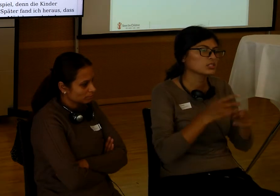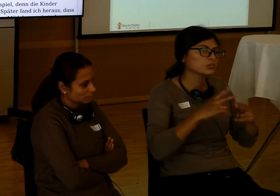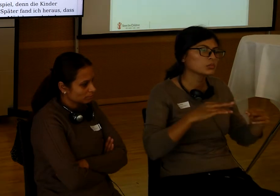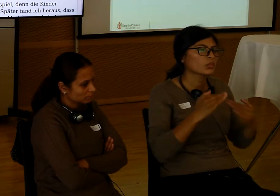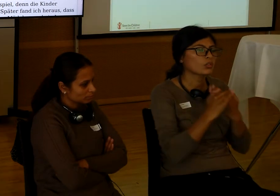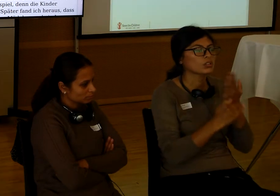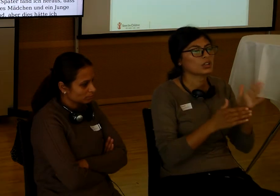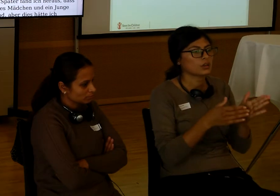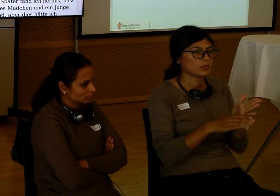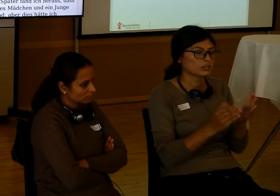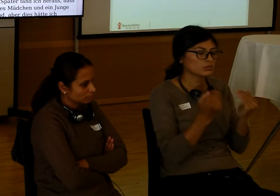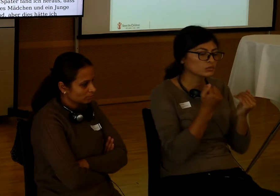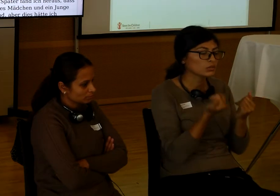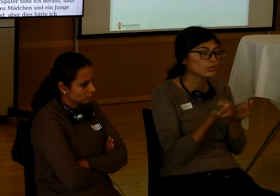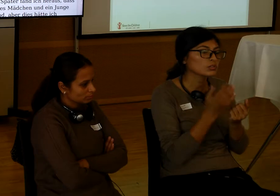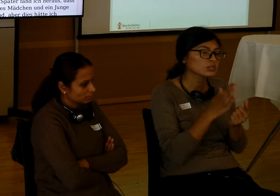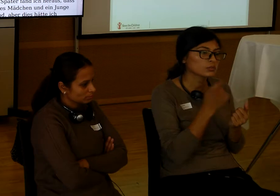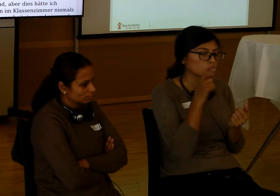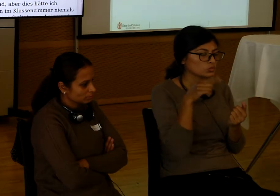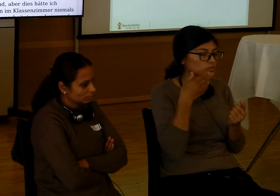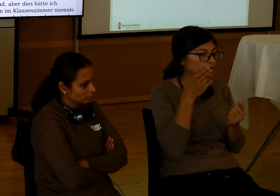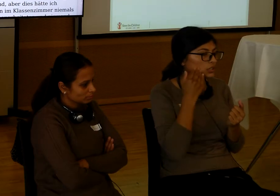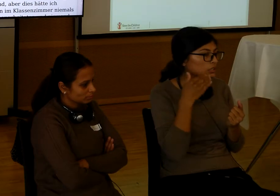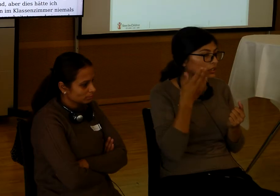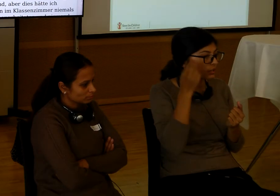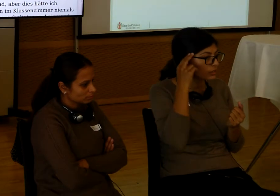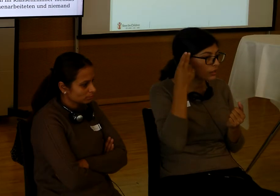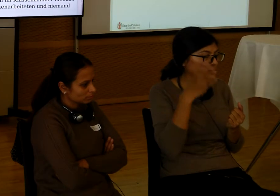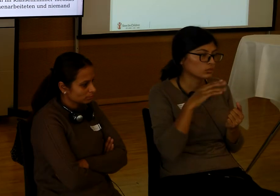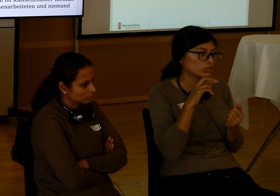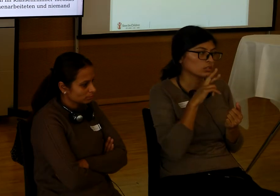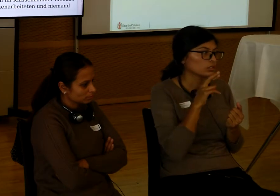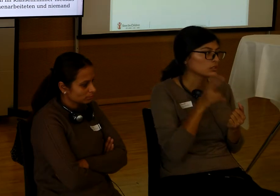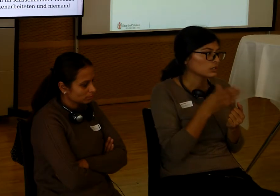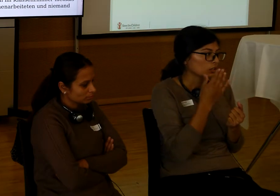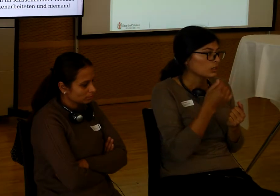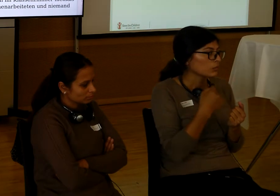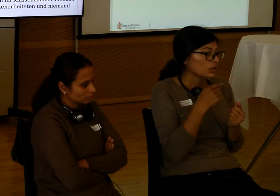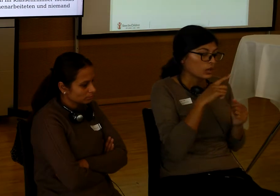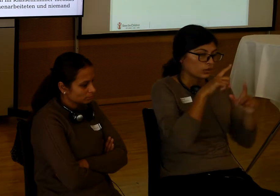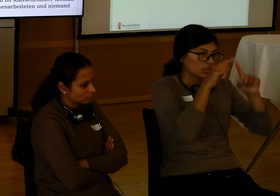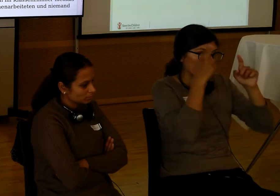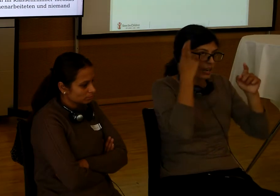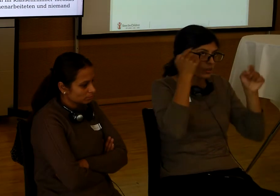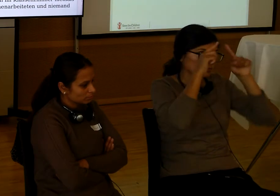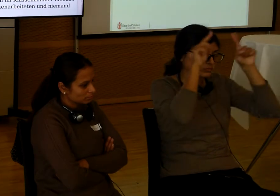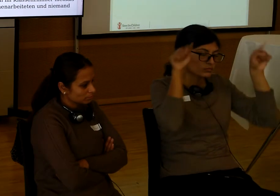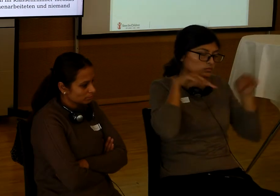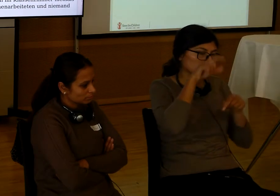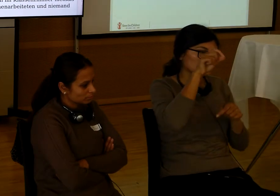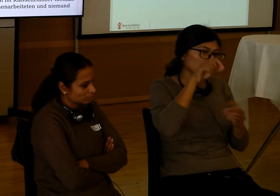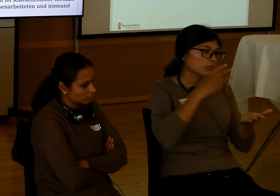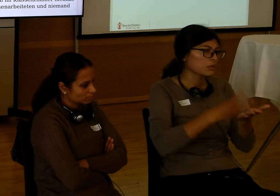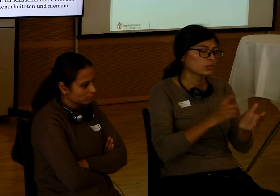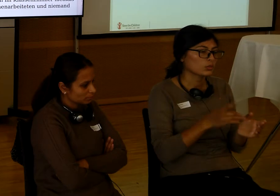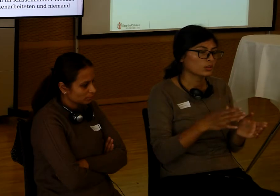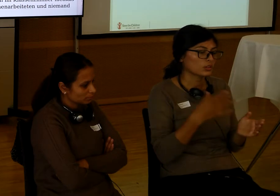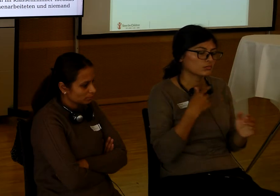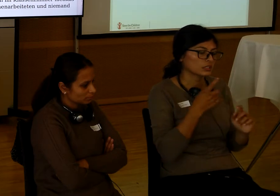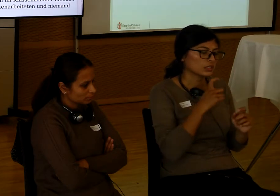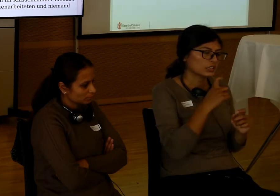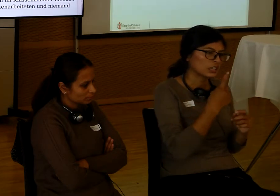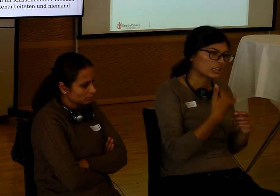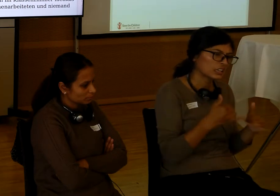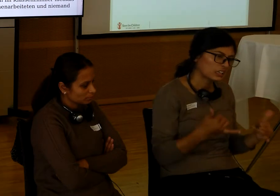she varies her teaching activities. I do not just write on the blackboard, but I teach through games, songs,